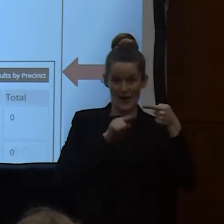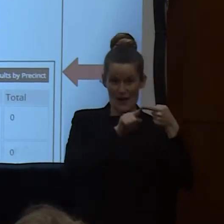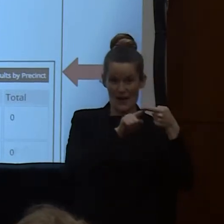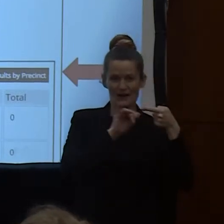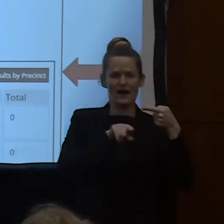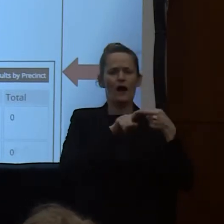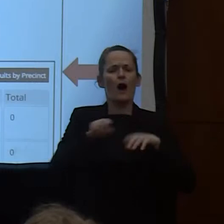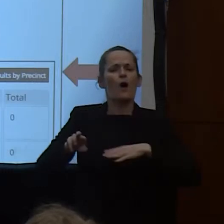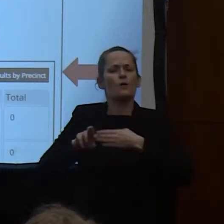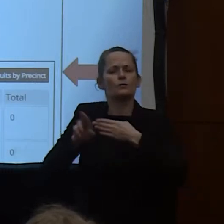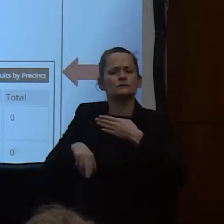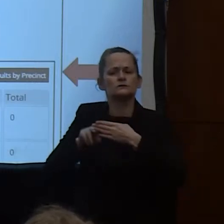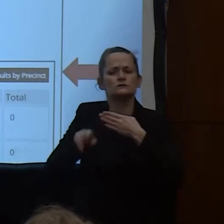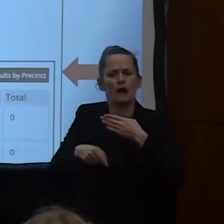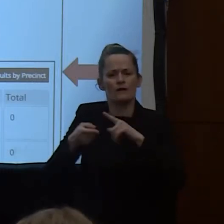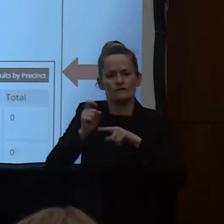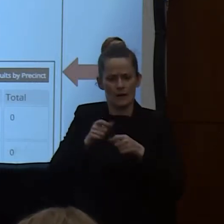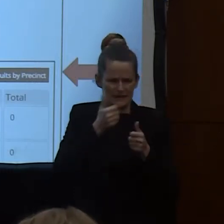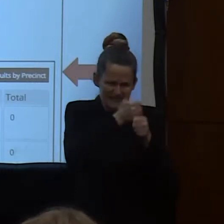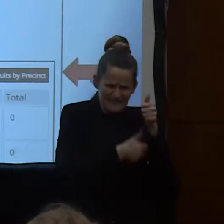way